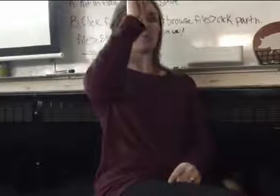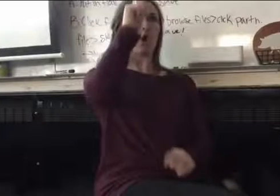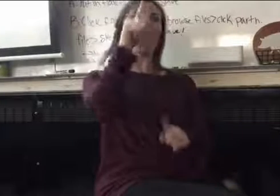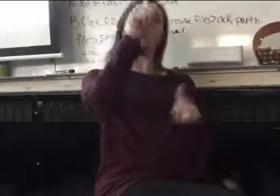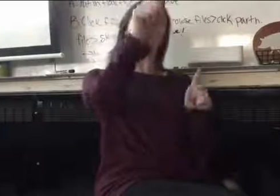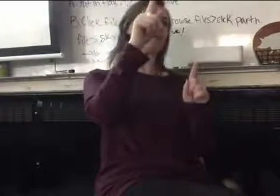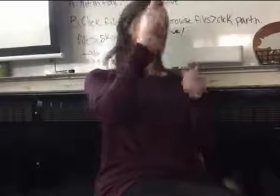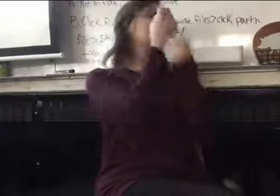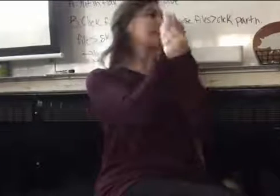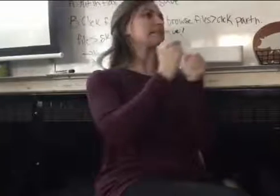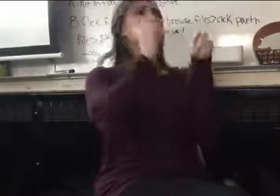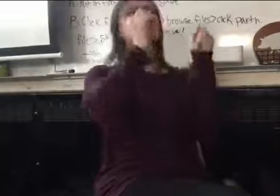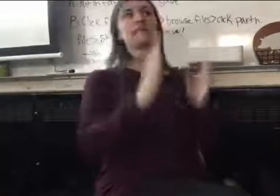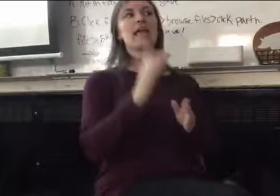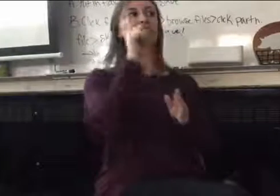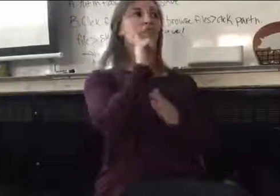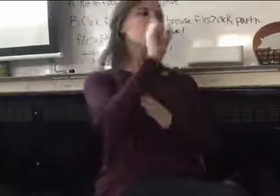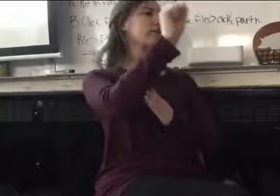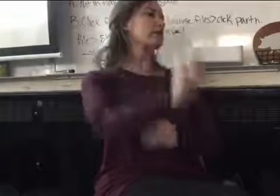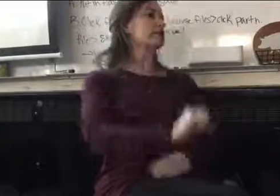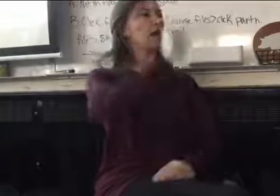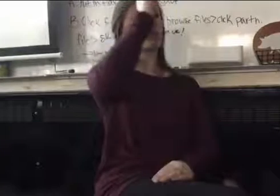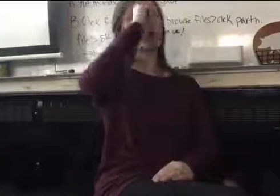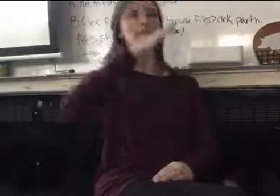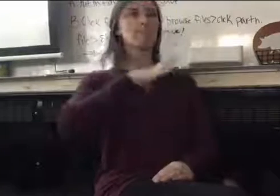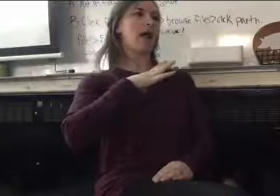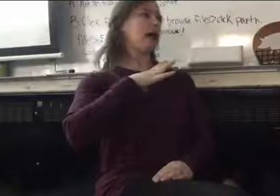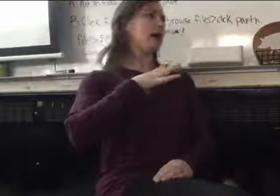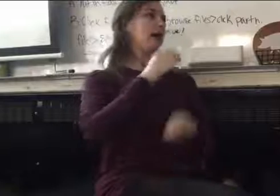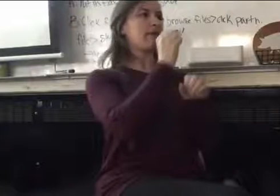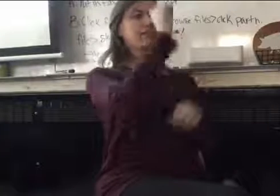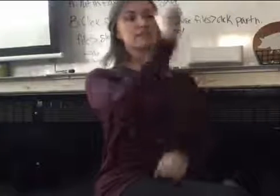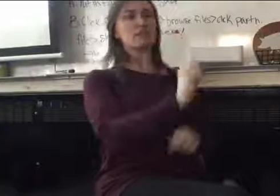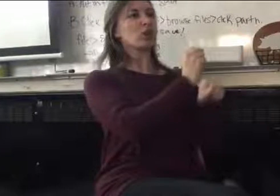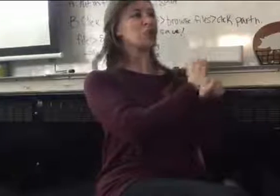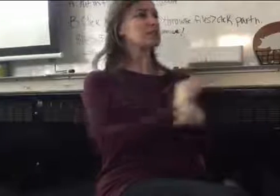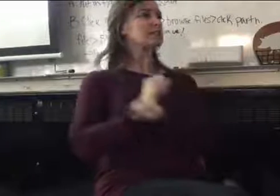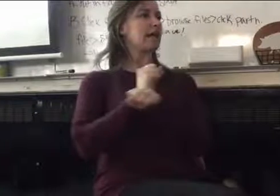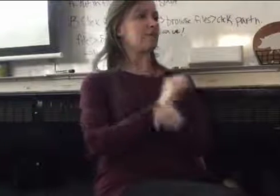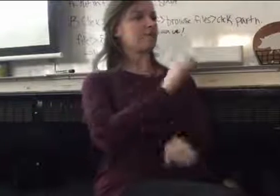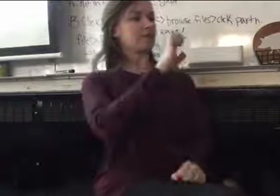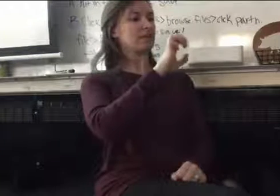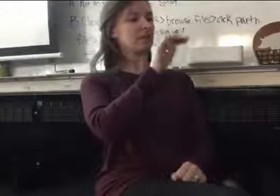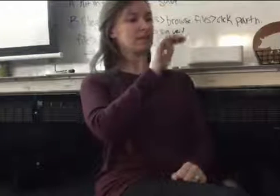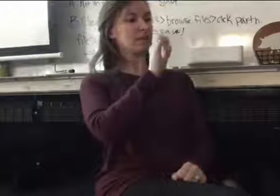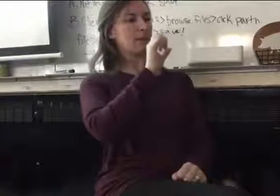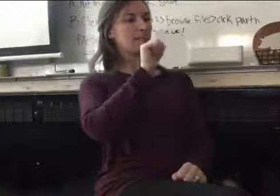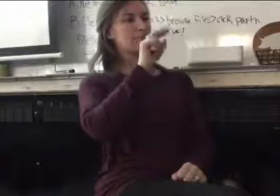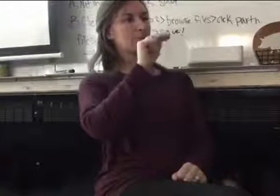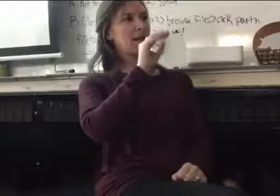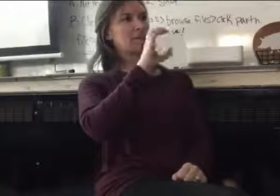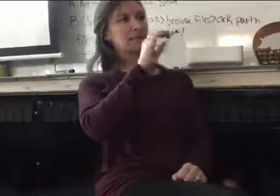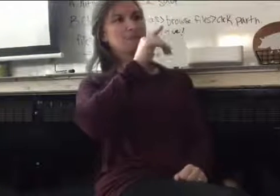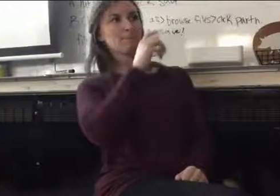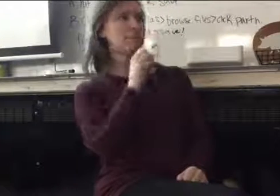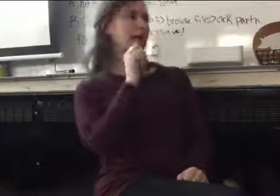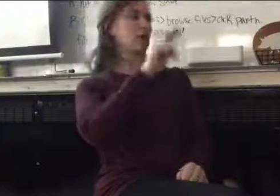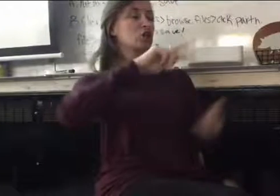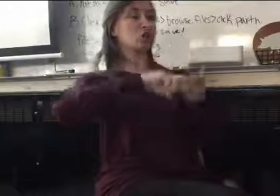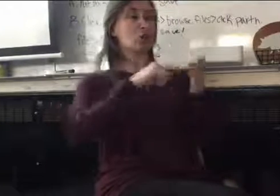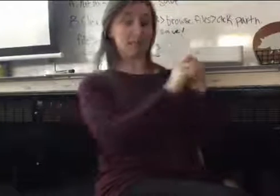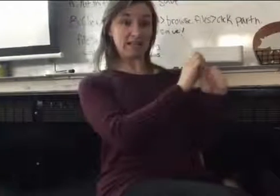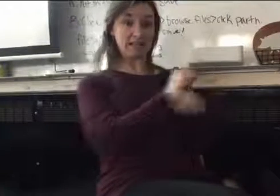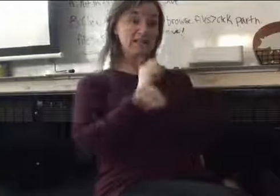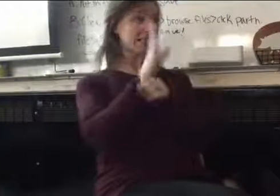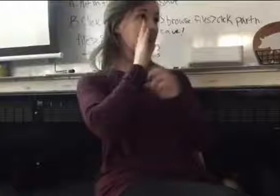is the savior of the Southern man and the Southern slave. So, they are going to massively flee to the north.